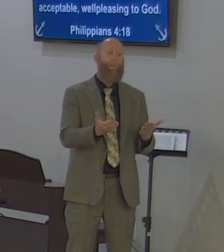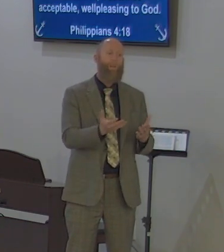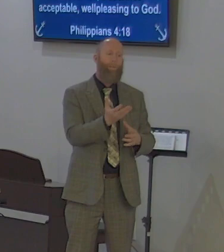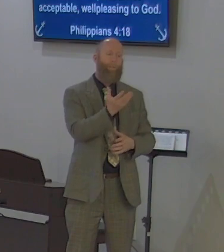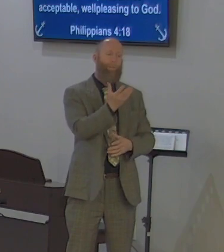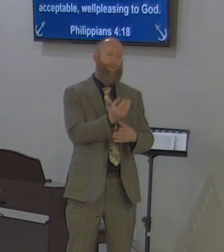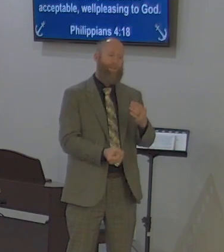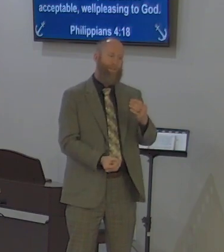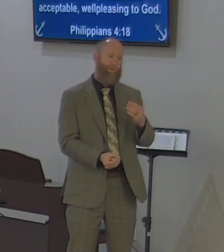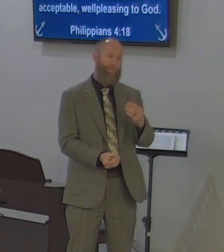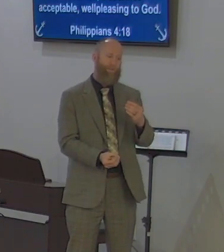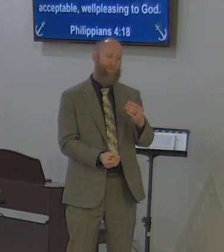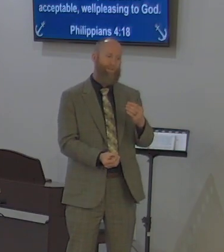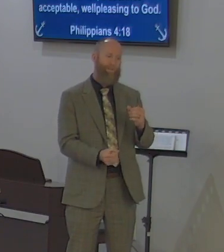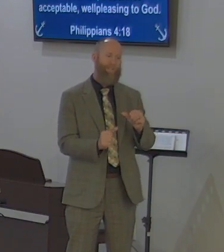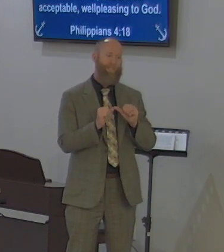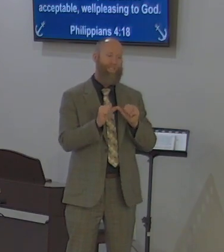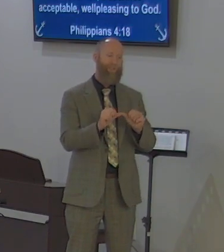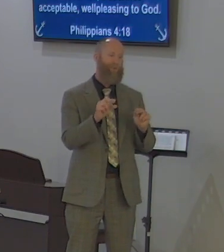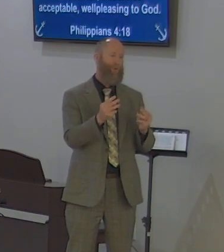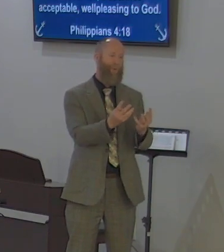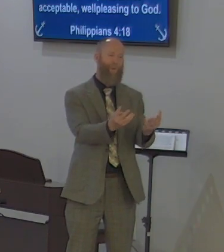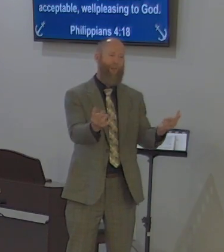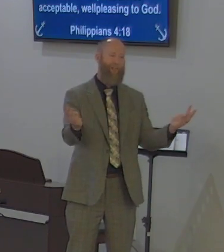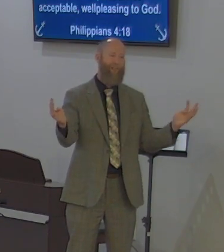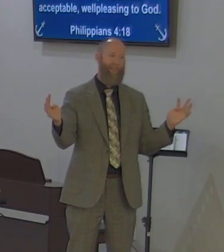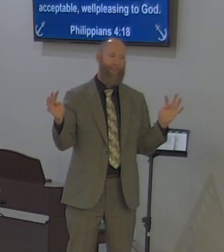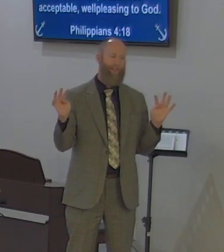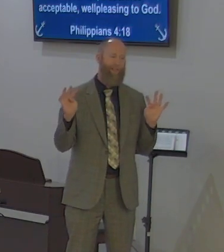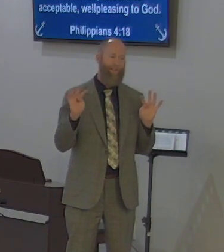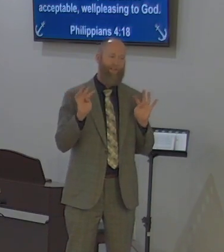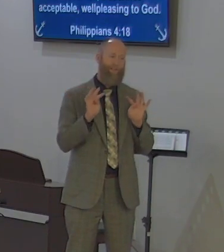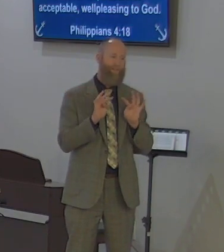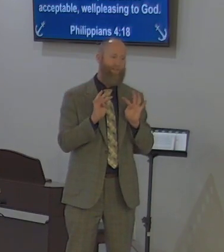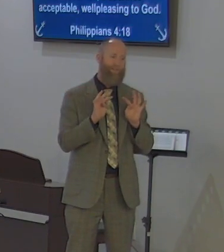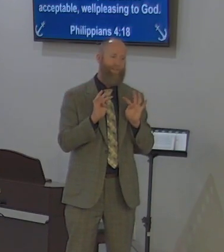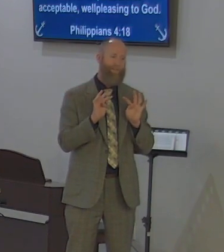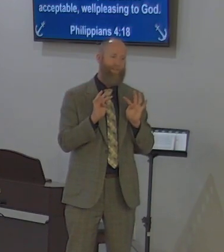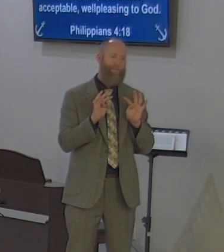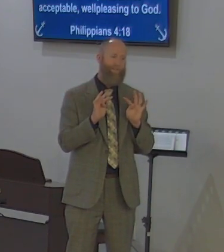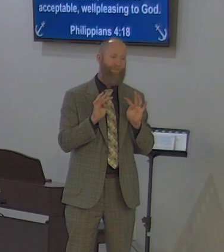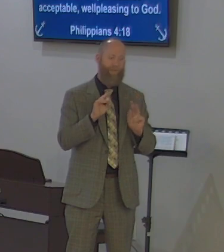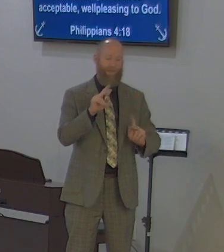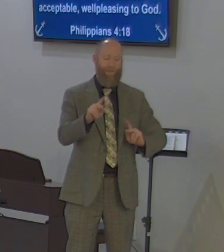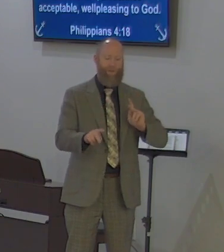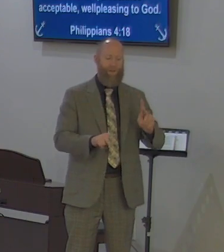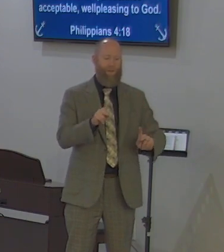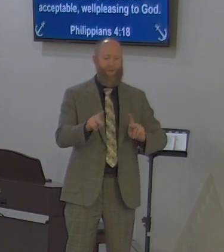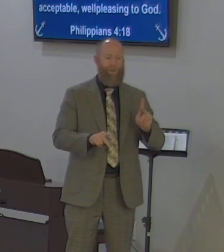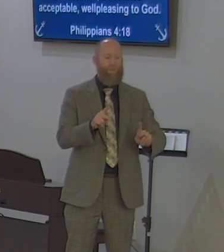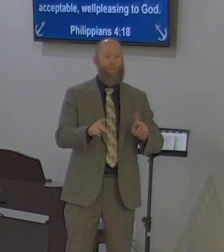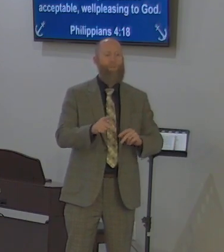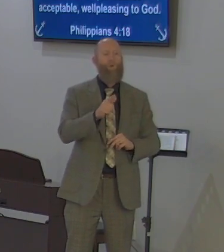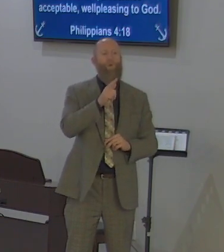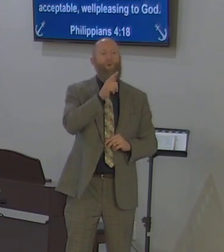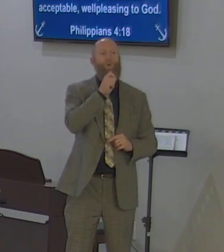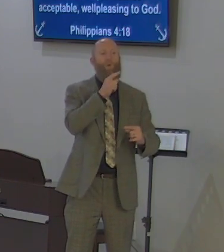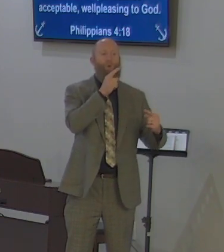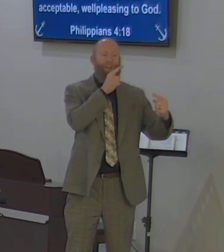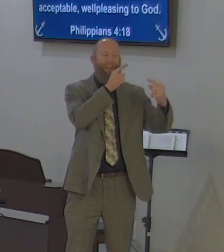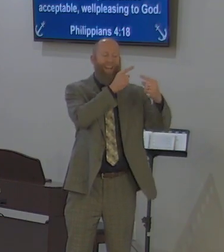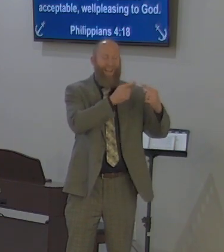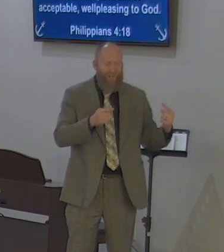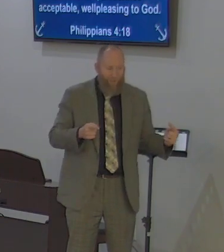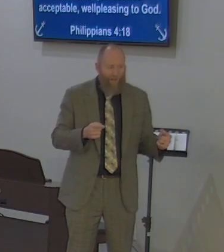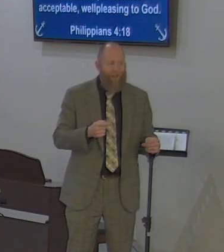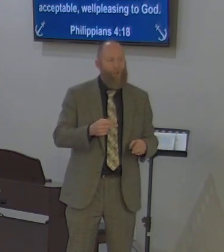wasn't okay. In fact, there were still the same bands of men. They're called thugs, not in the Bible, by the Woodcock version,